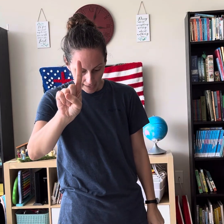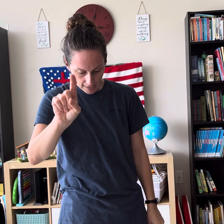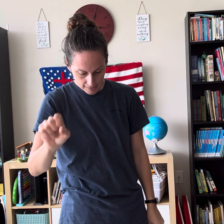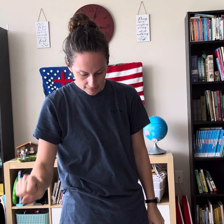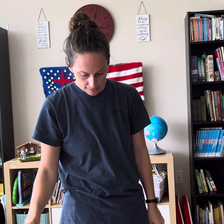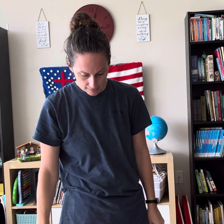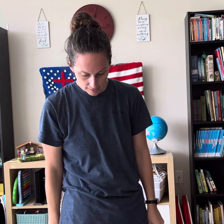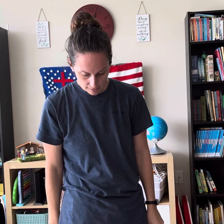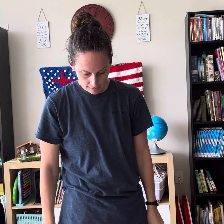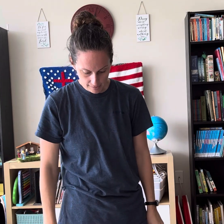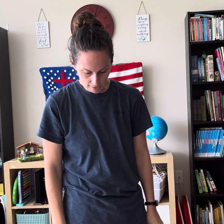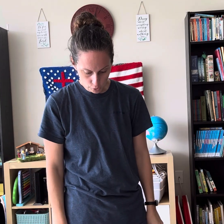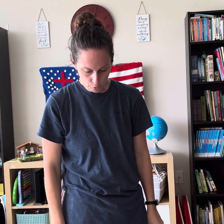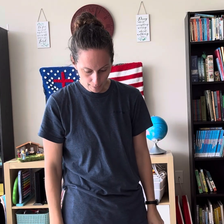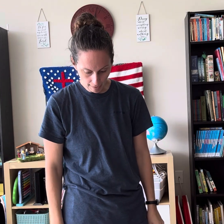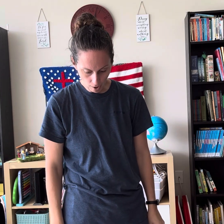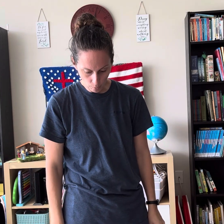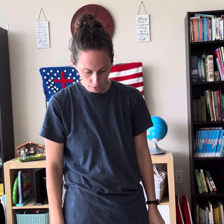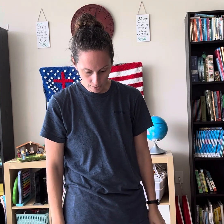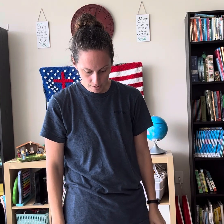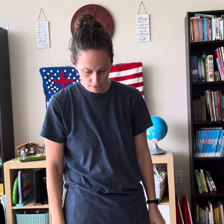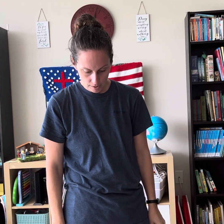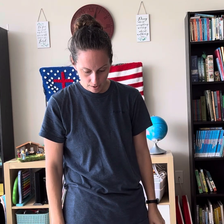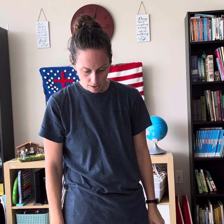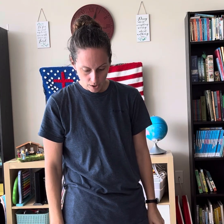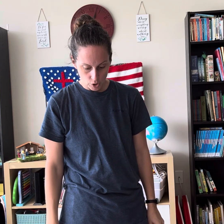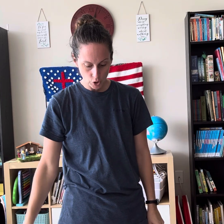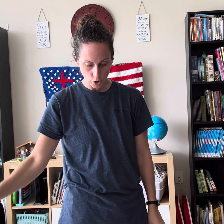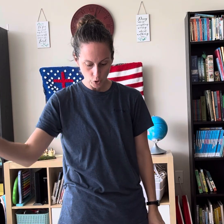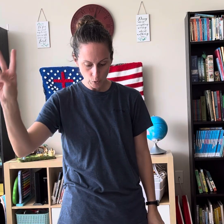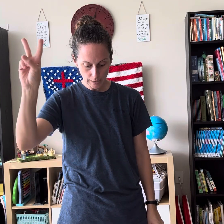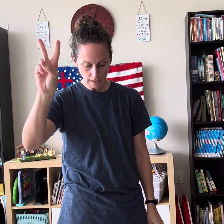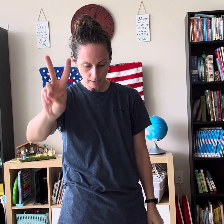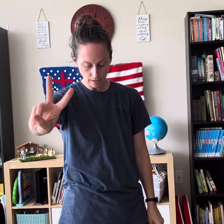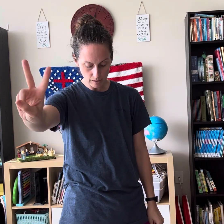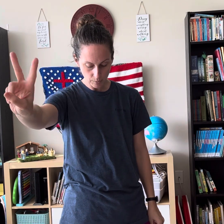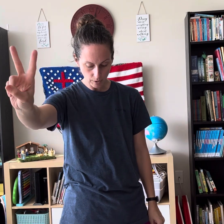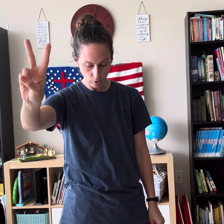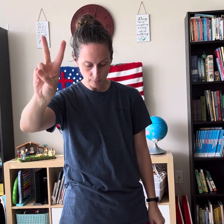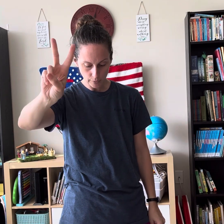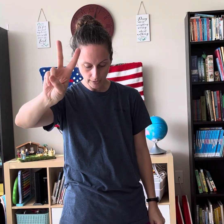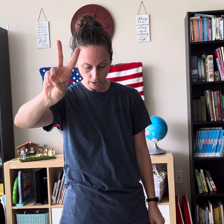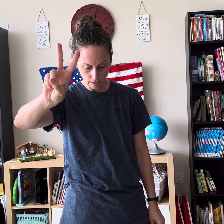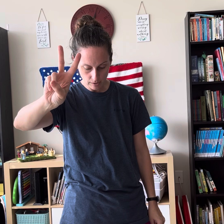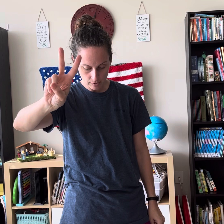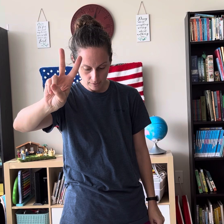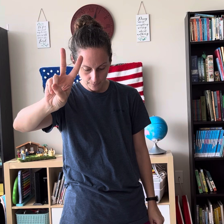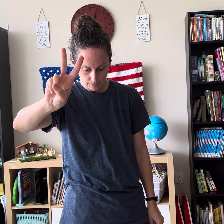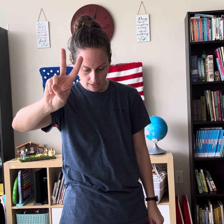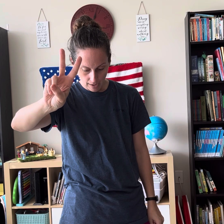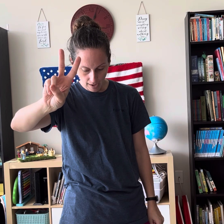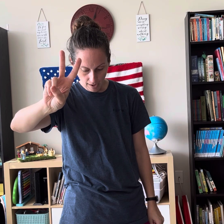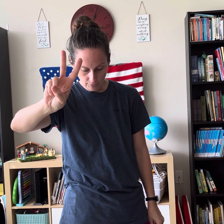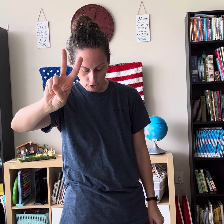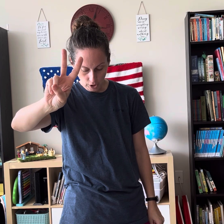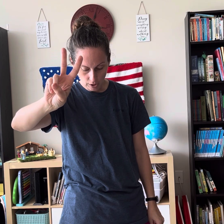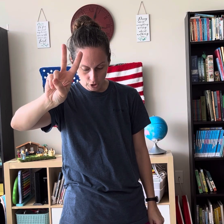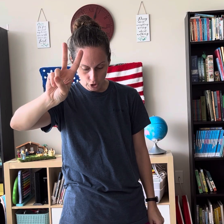Against the Central Powers, 2 years, we're going to hold up 2 fingers, after